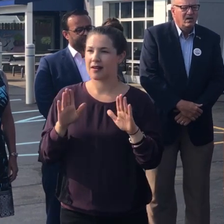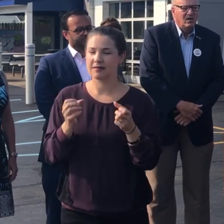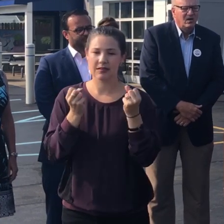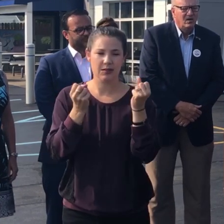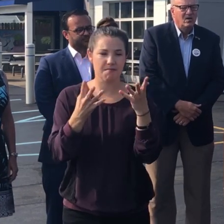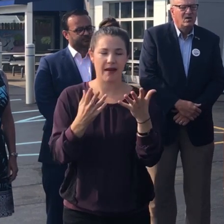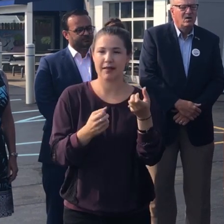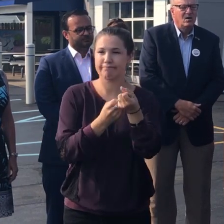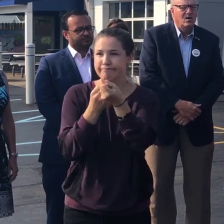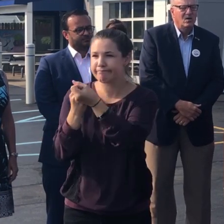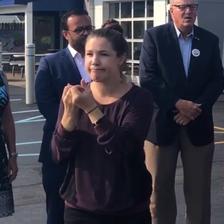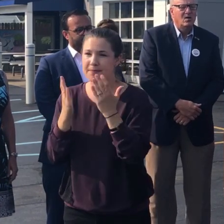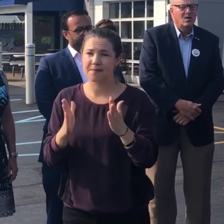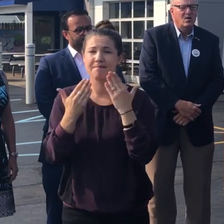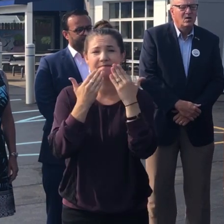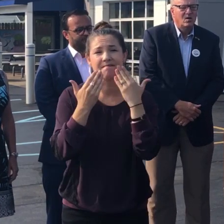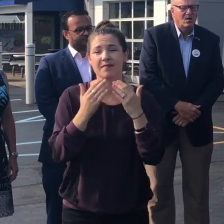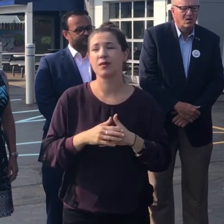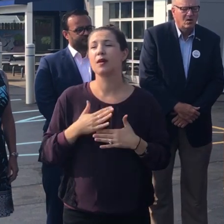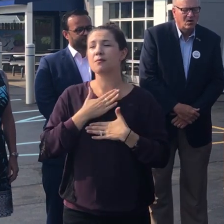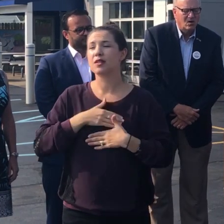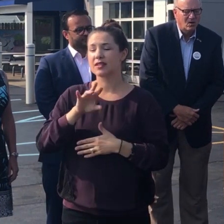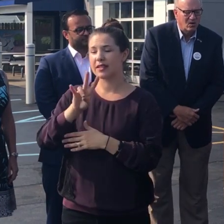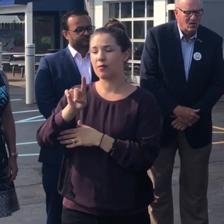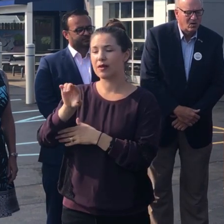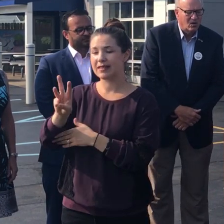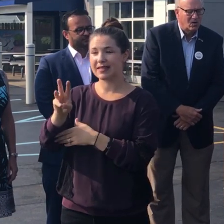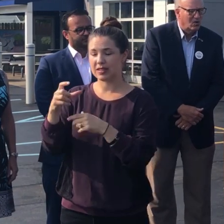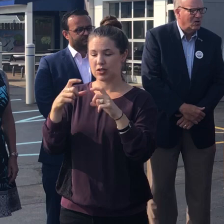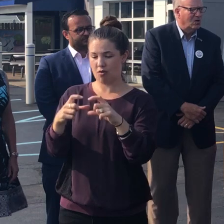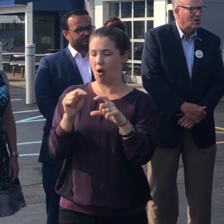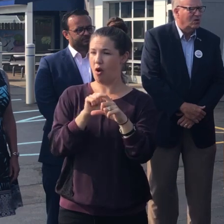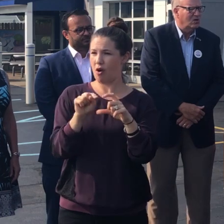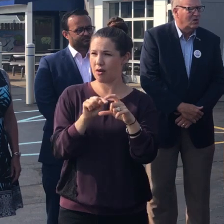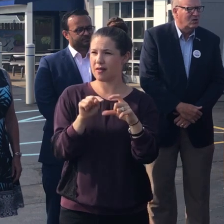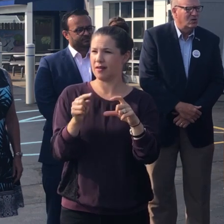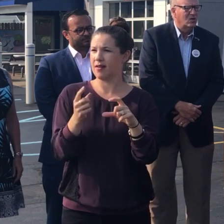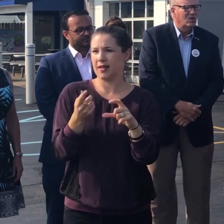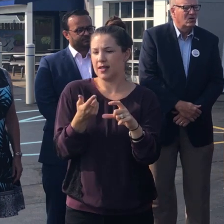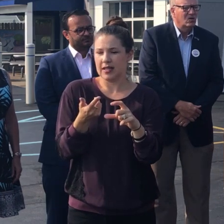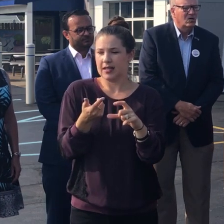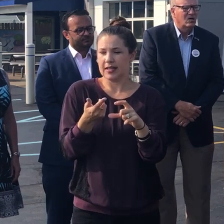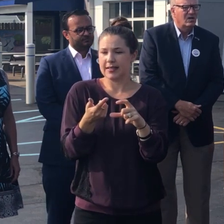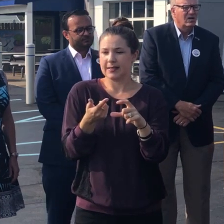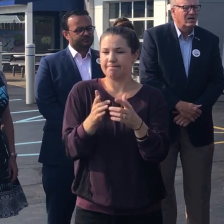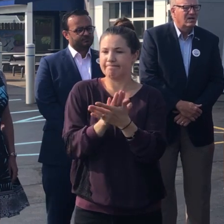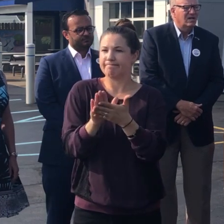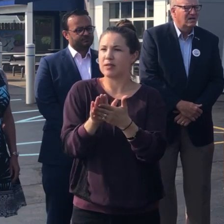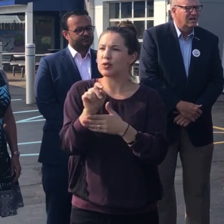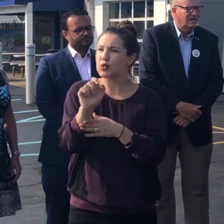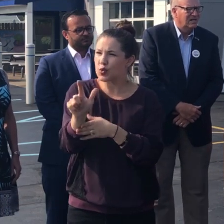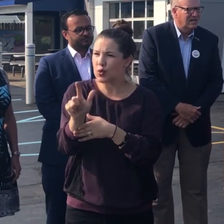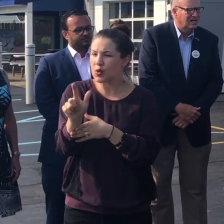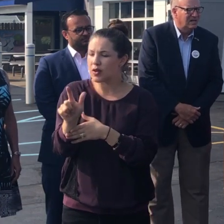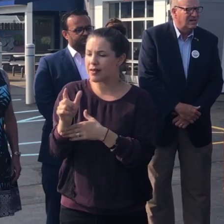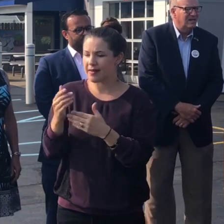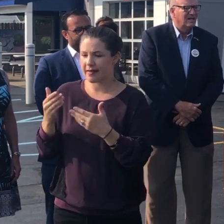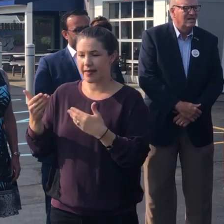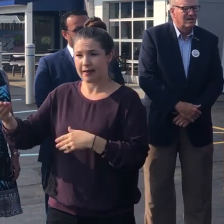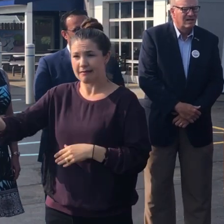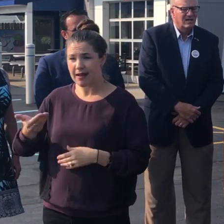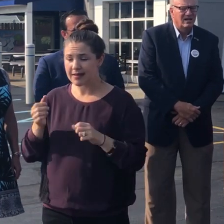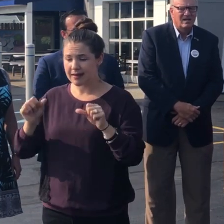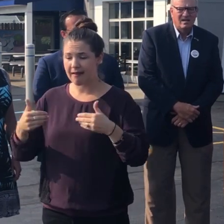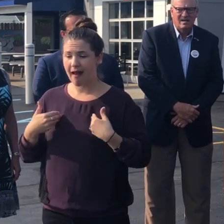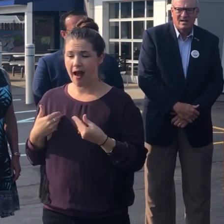We appreciate the 716 card because it's a versatile tool that our guests can have because